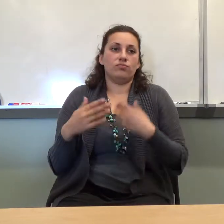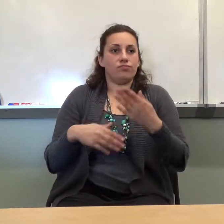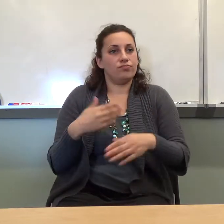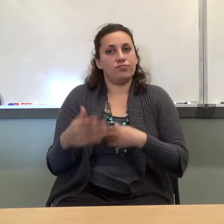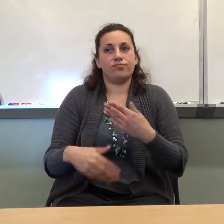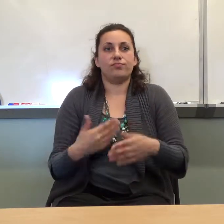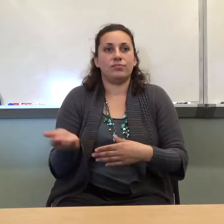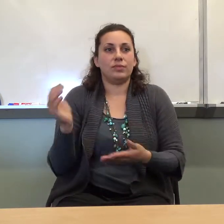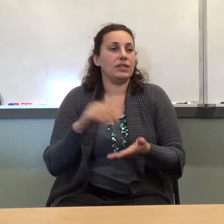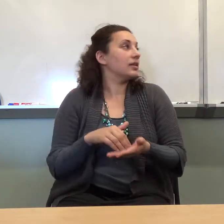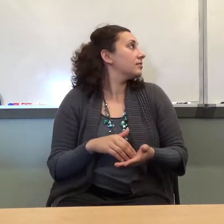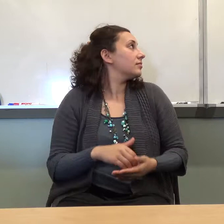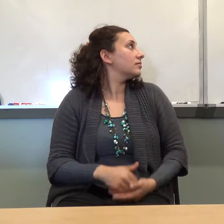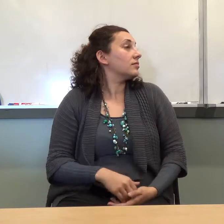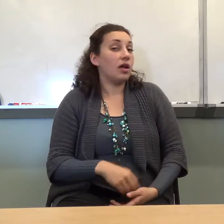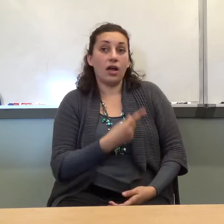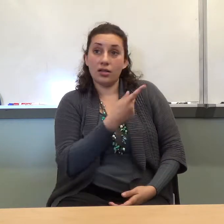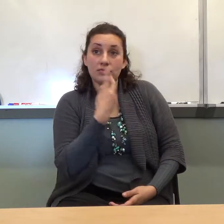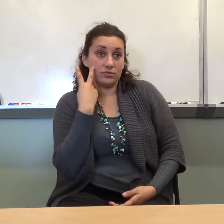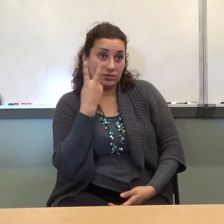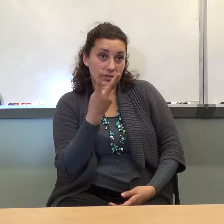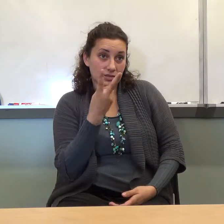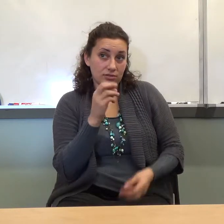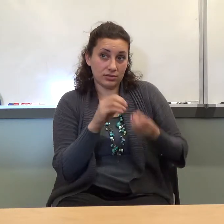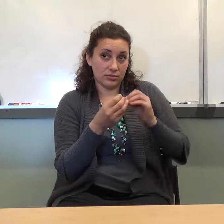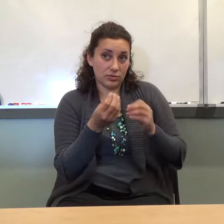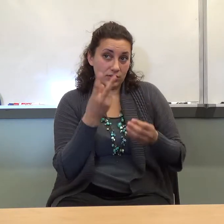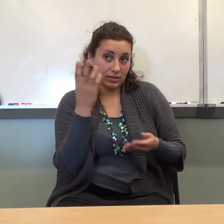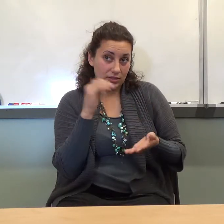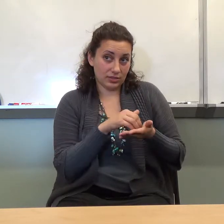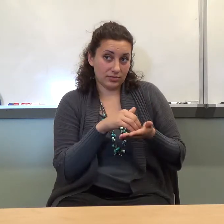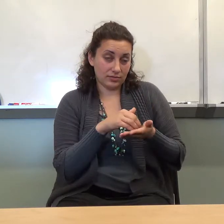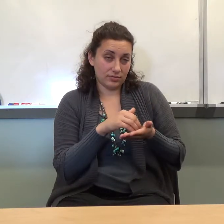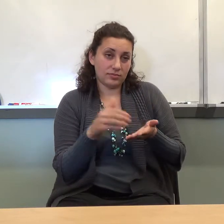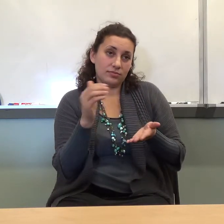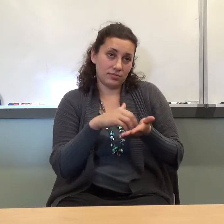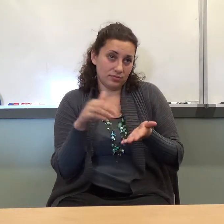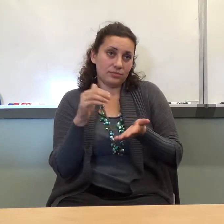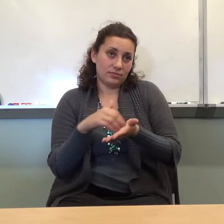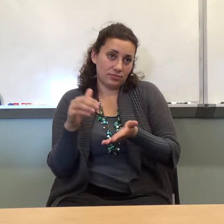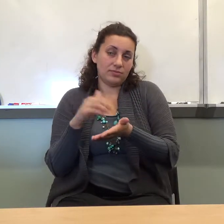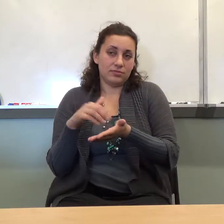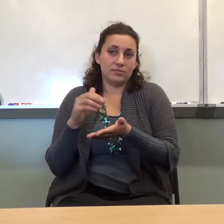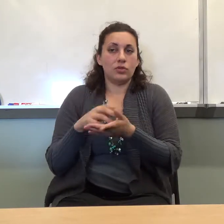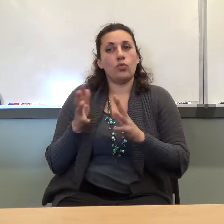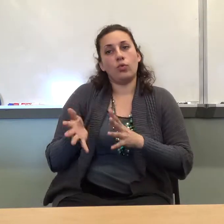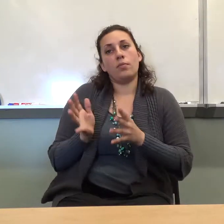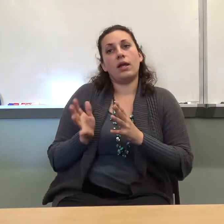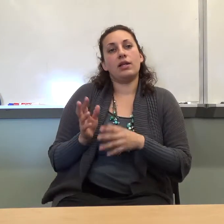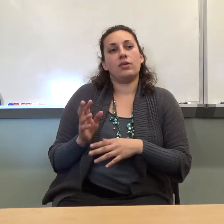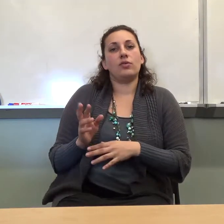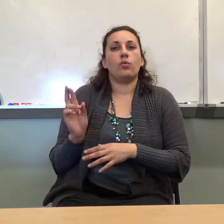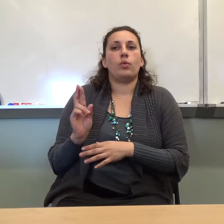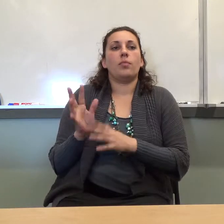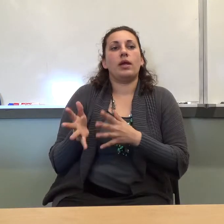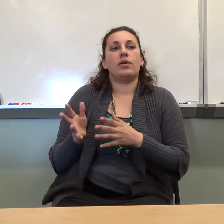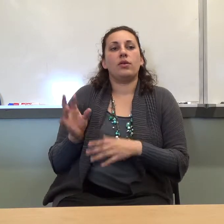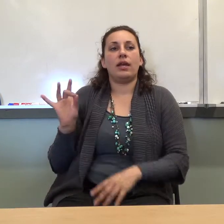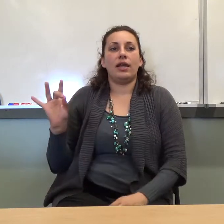Oh, here, just repeated, there it is. We've got a remainder of 8 again. That means we're on our repeating cycle now. So